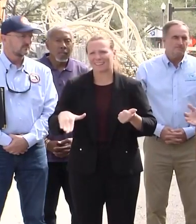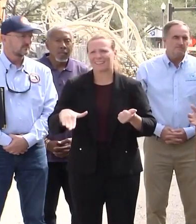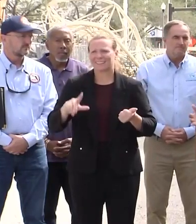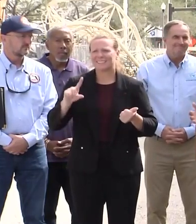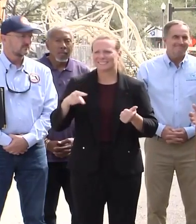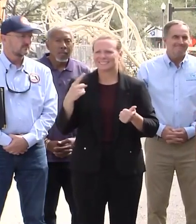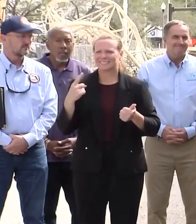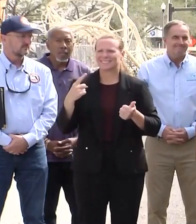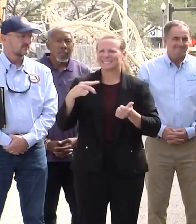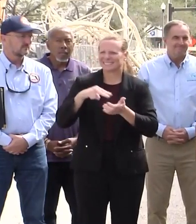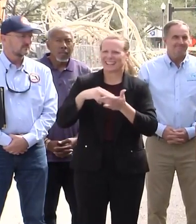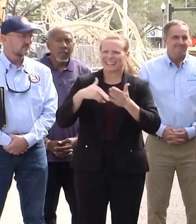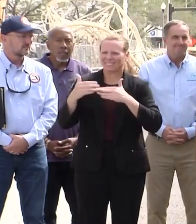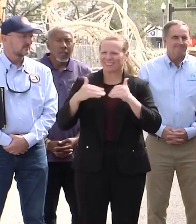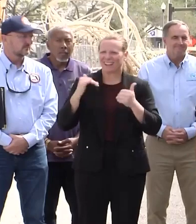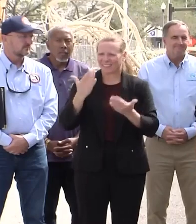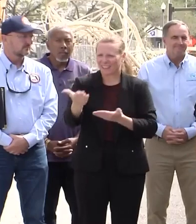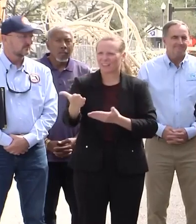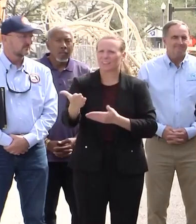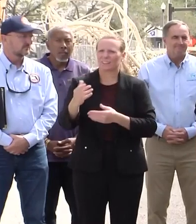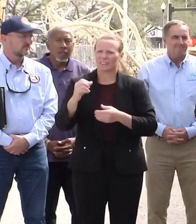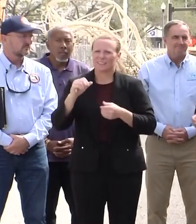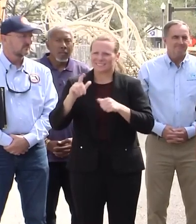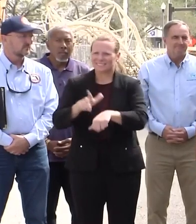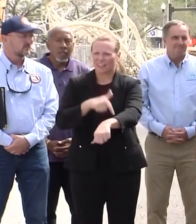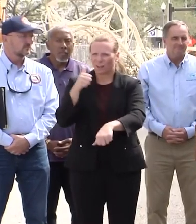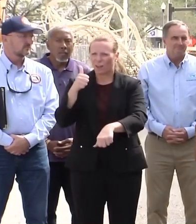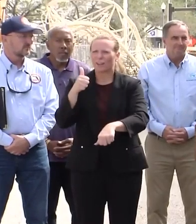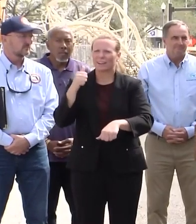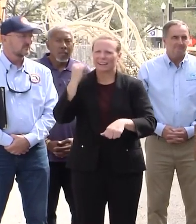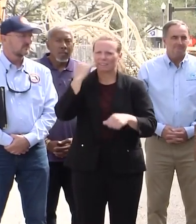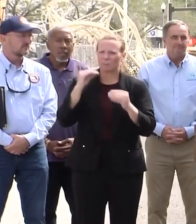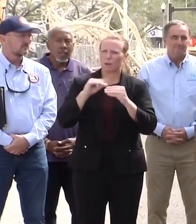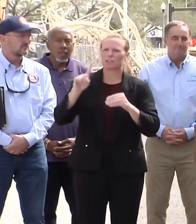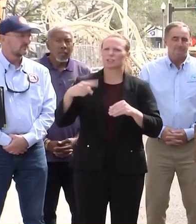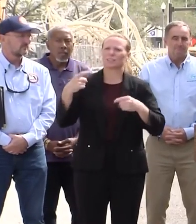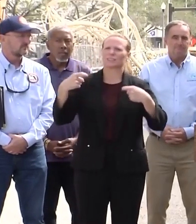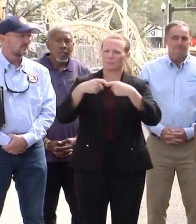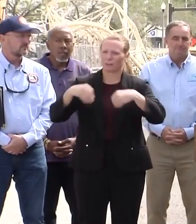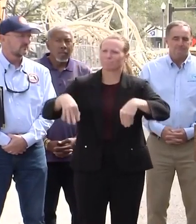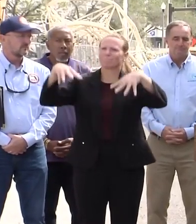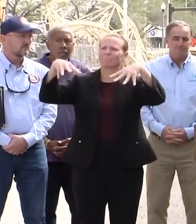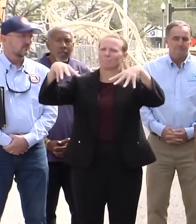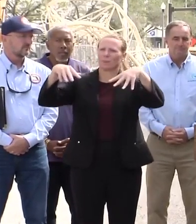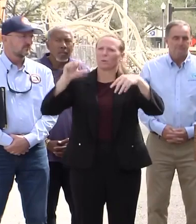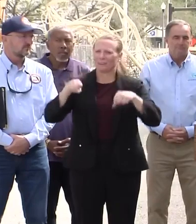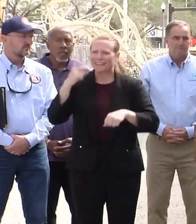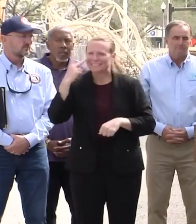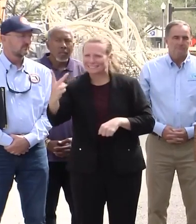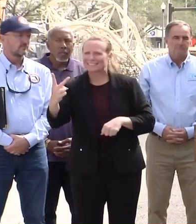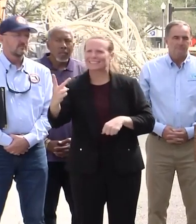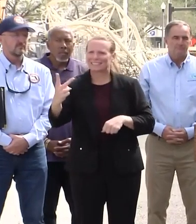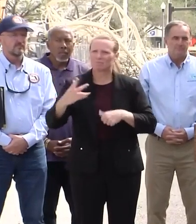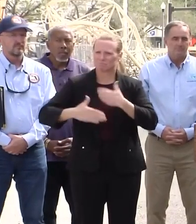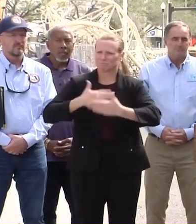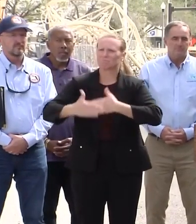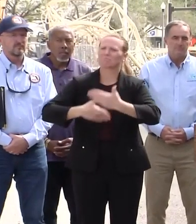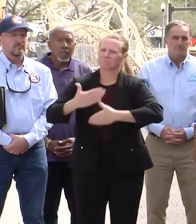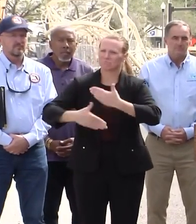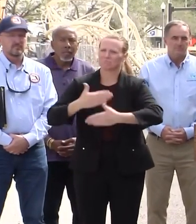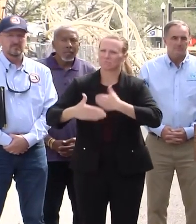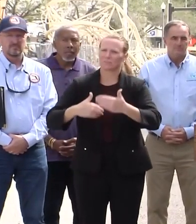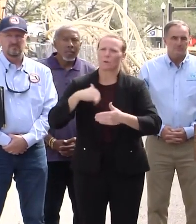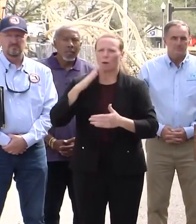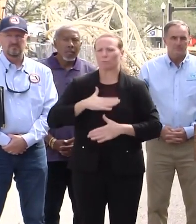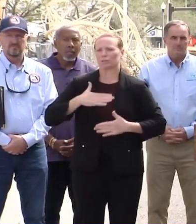if you have everybody there, it just takes longer. If it's more of just re-energizing, you can see it done more rapidly. So I appreciate this